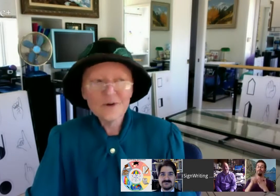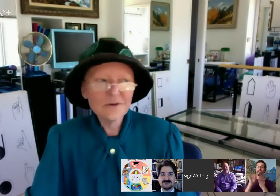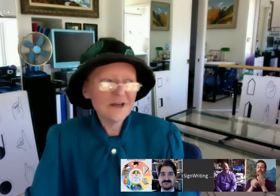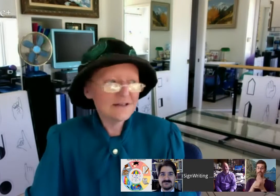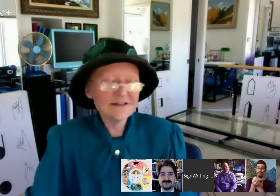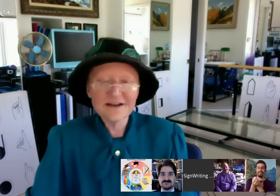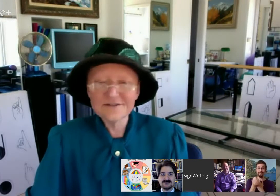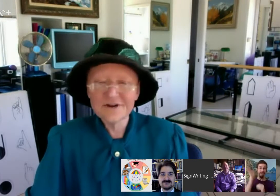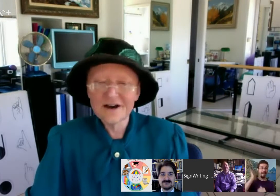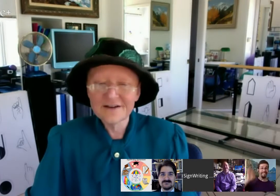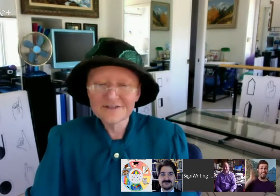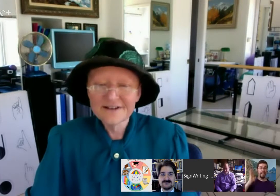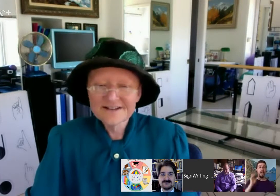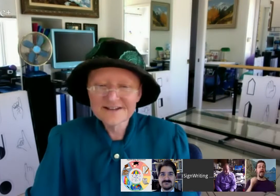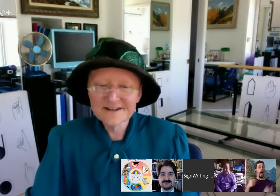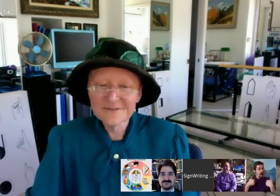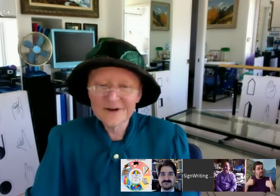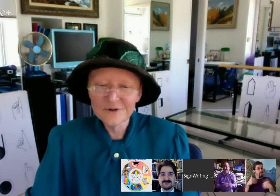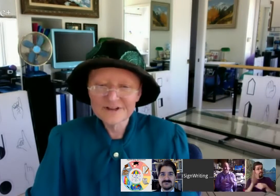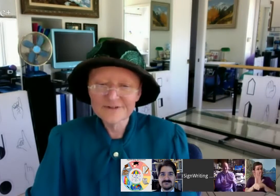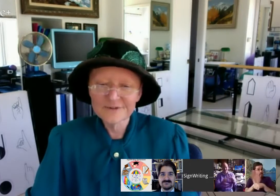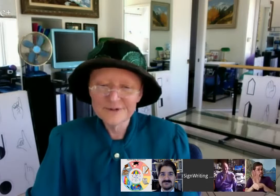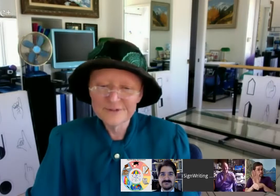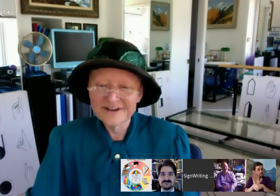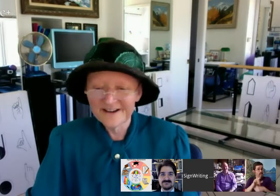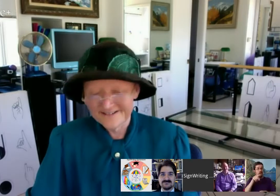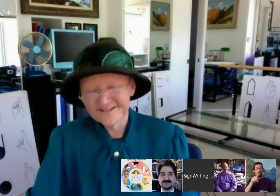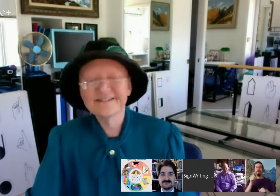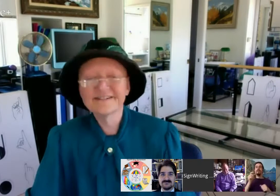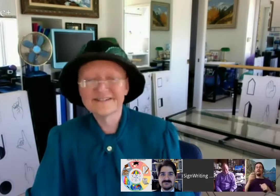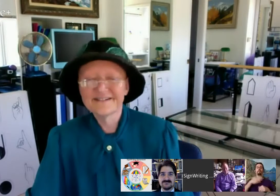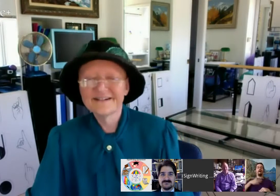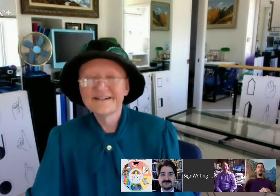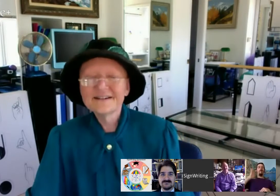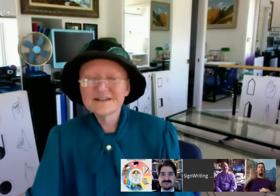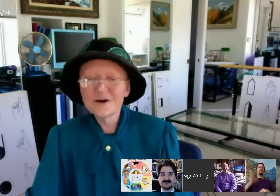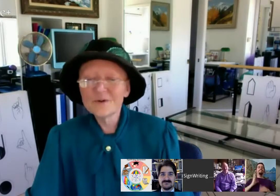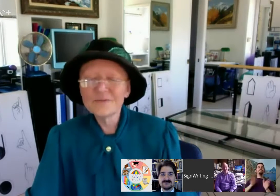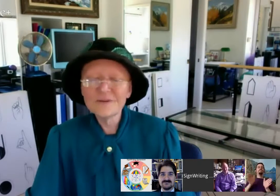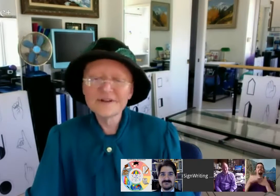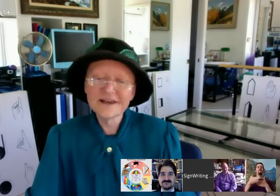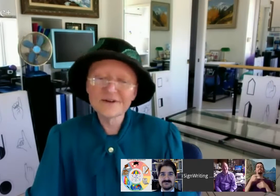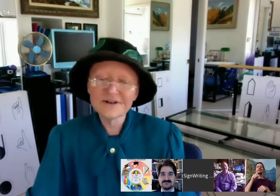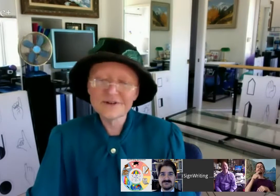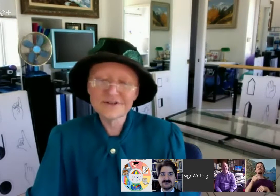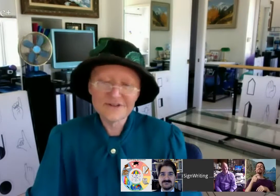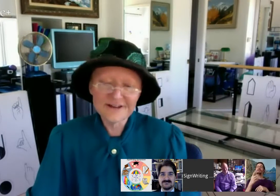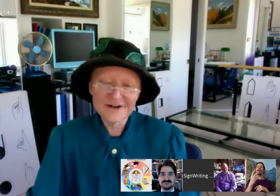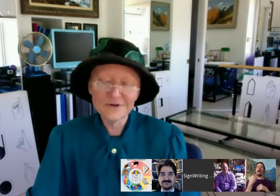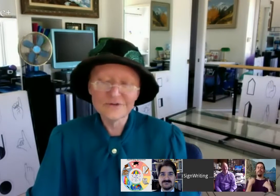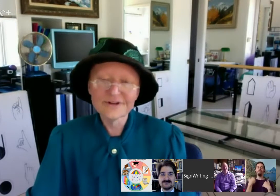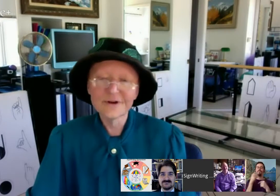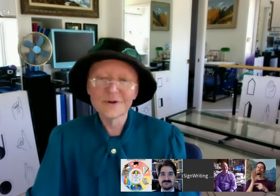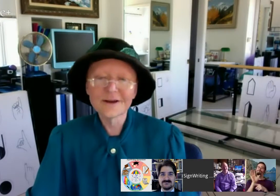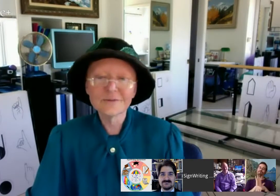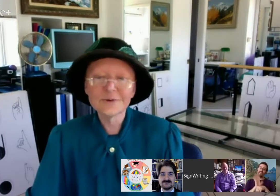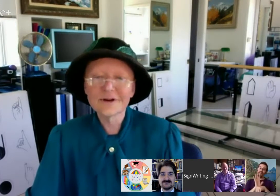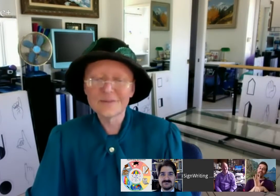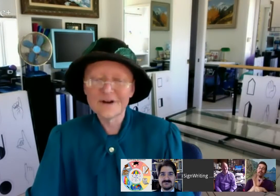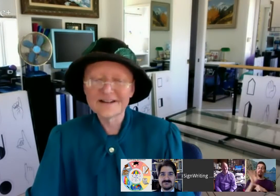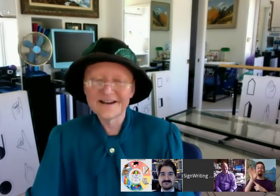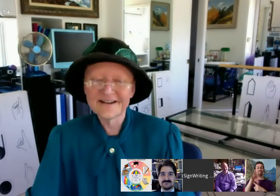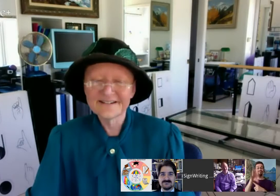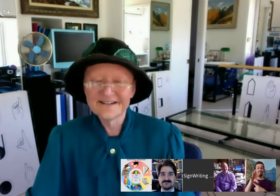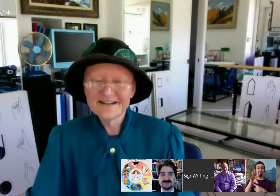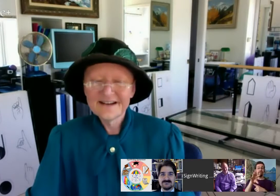that around 1995, sitting in my old living room. Yeah. So maybe later I'll try to find that old video and I